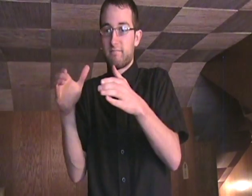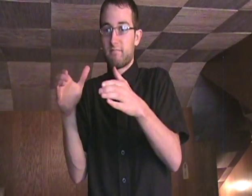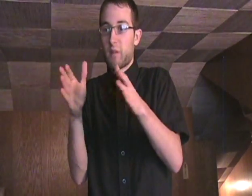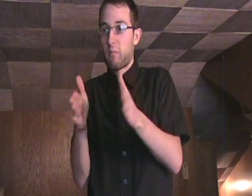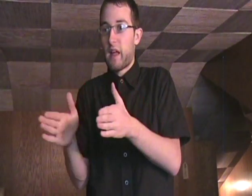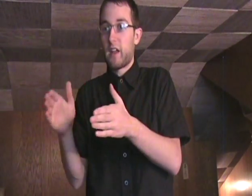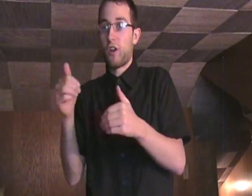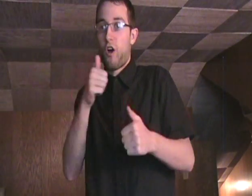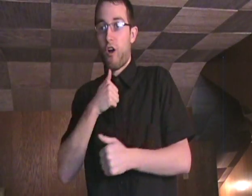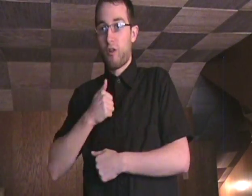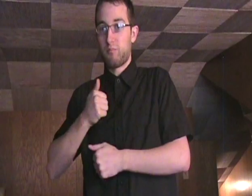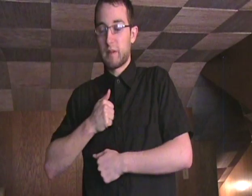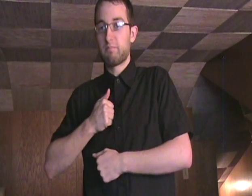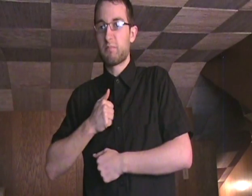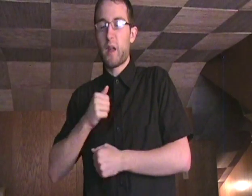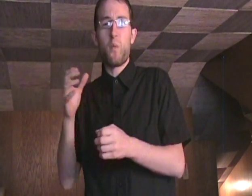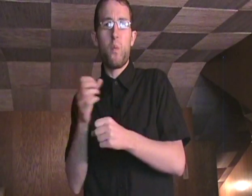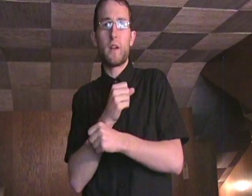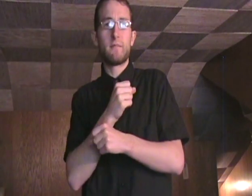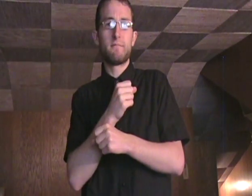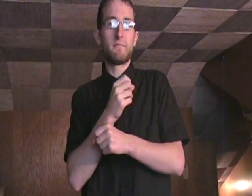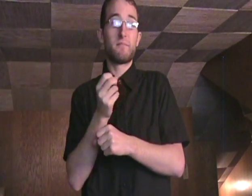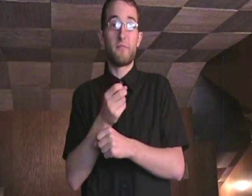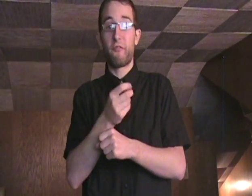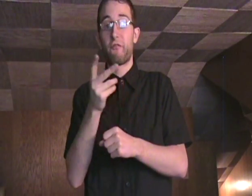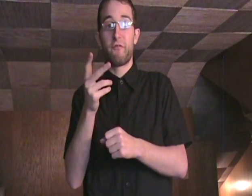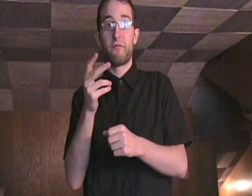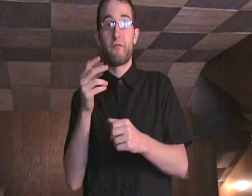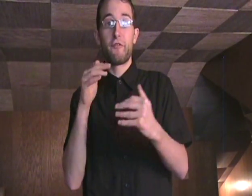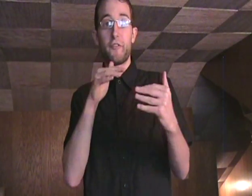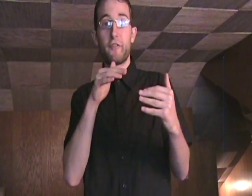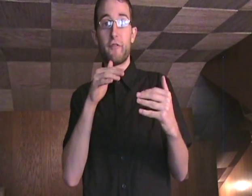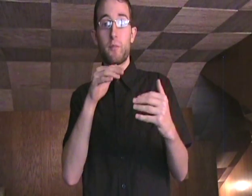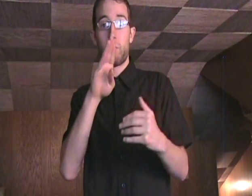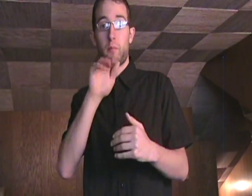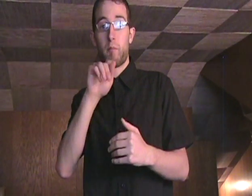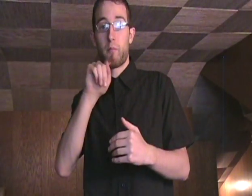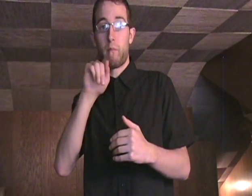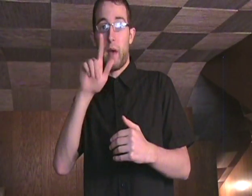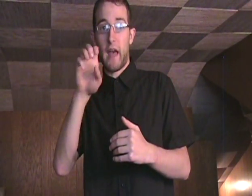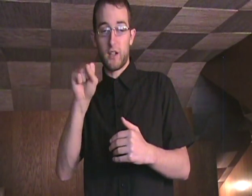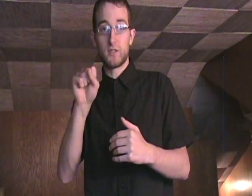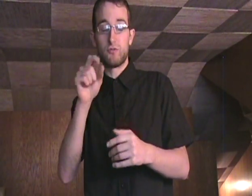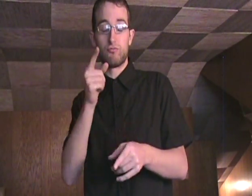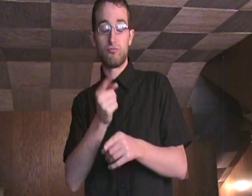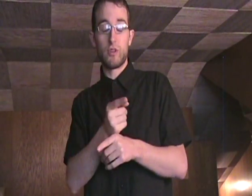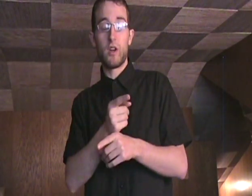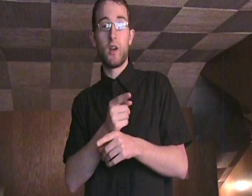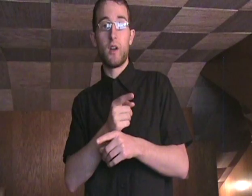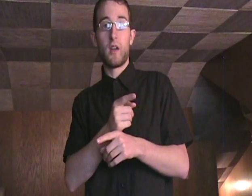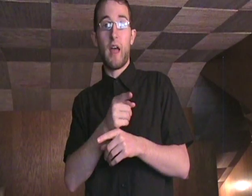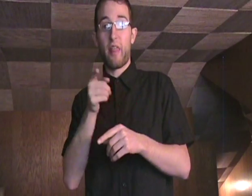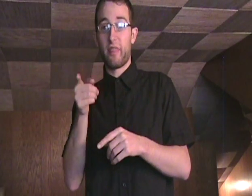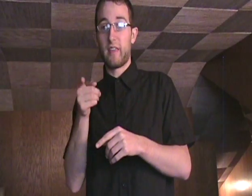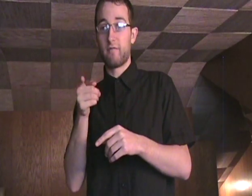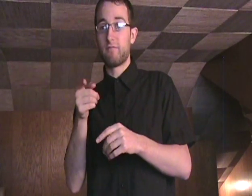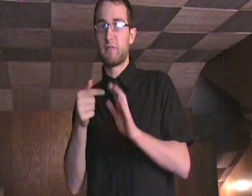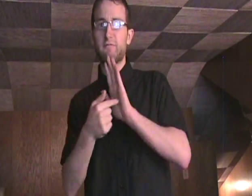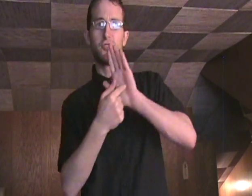major battles, or at least they did very well in them. And also, they've proven to the British now that they can really